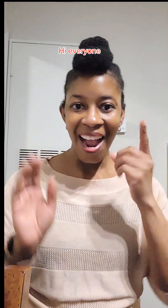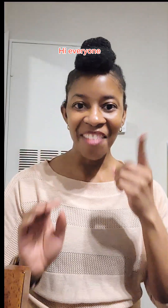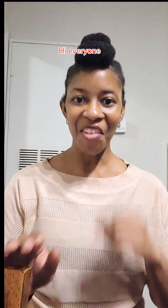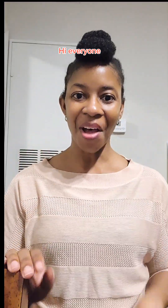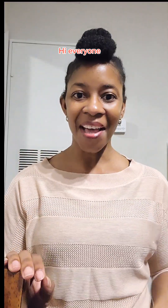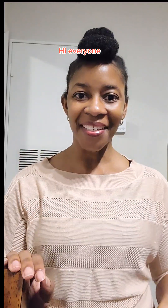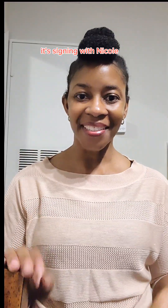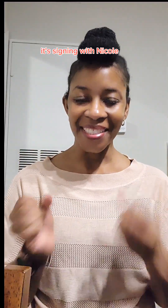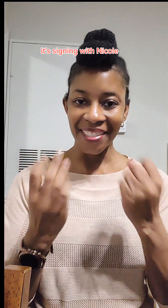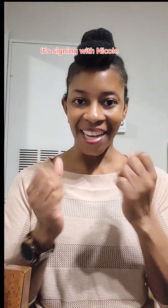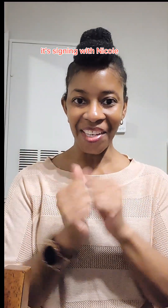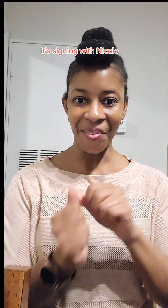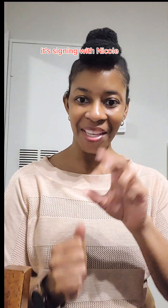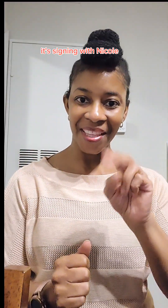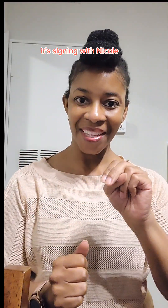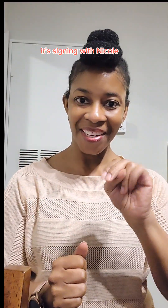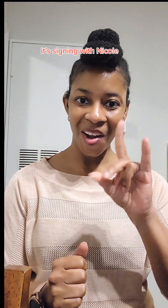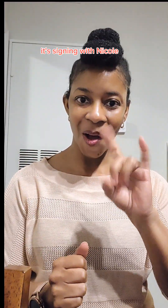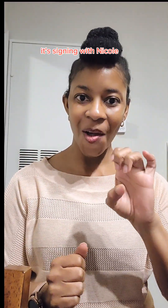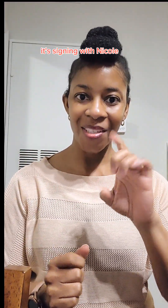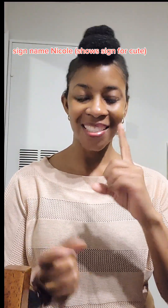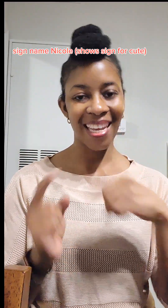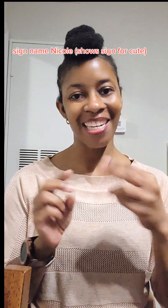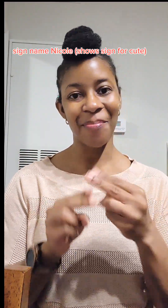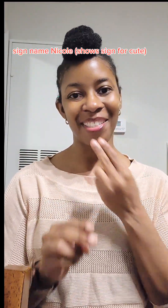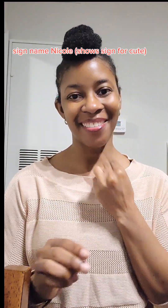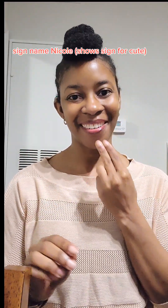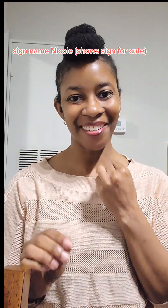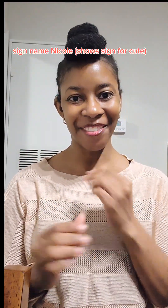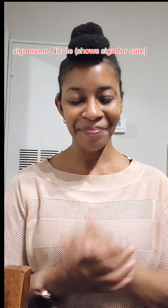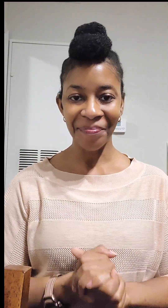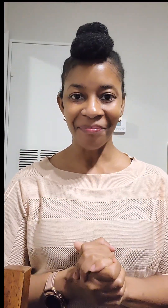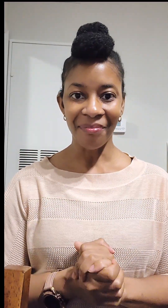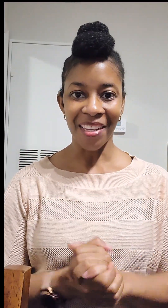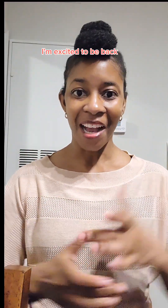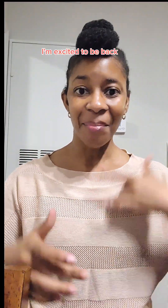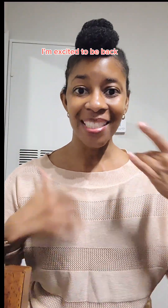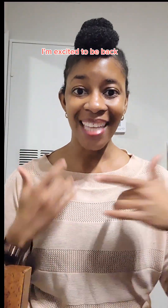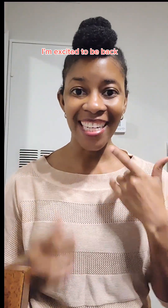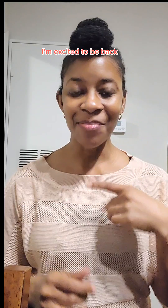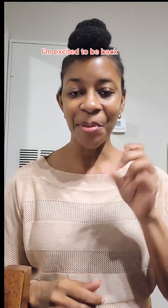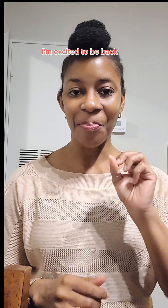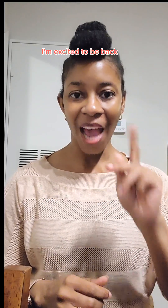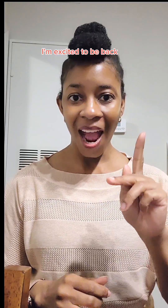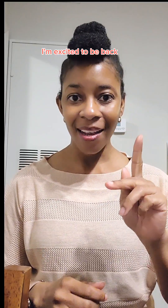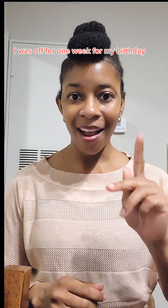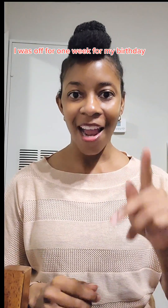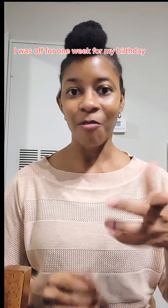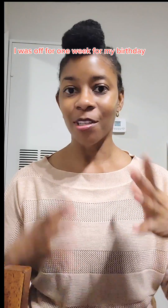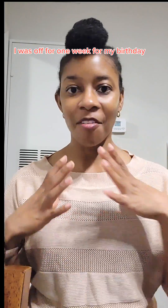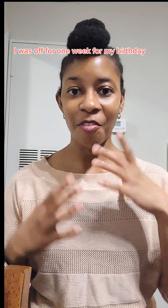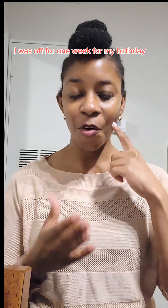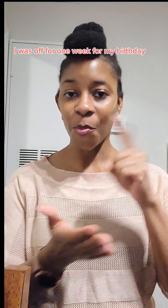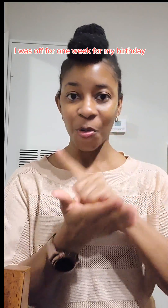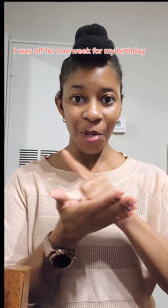Hi everyone, it's Signing with Nicole. Signing with Nicole. I'm excited to be back. I was off for